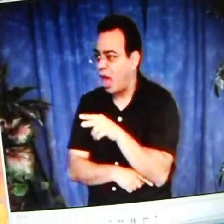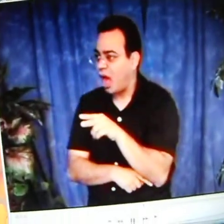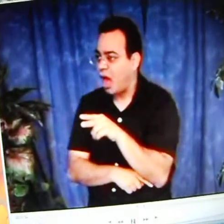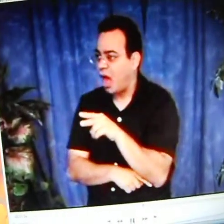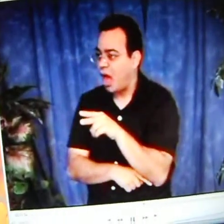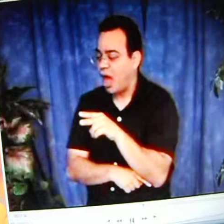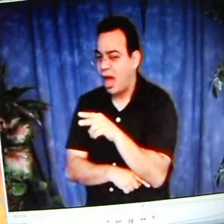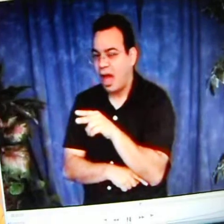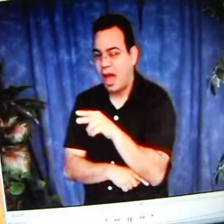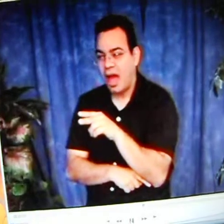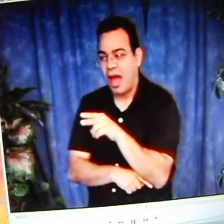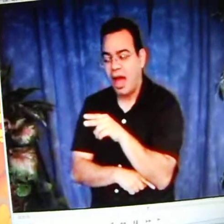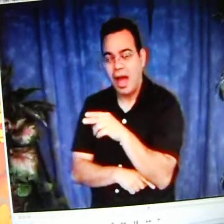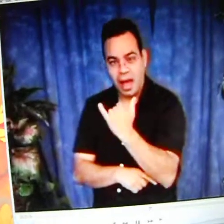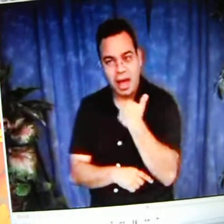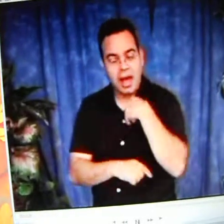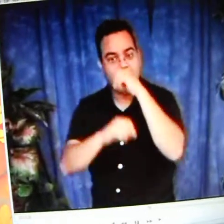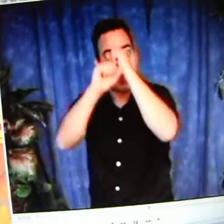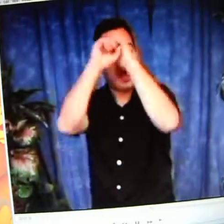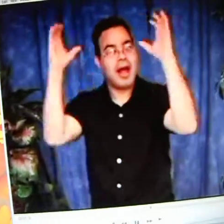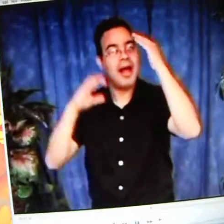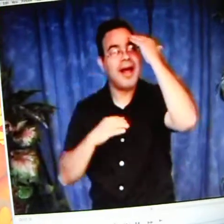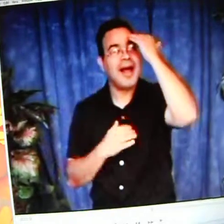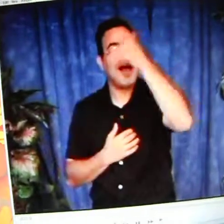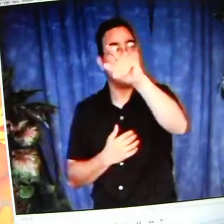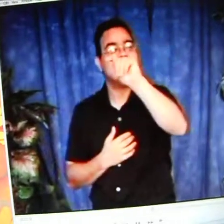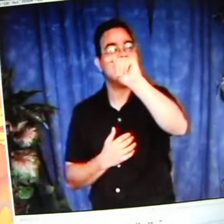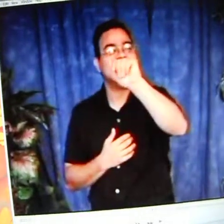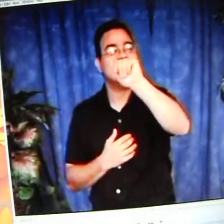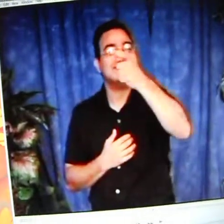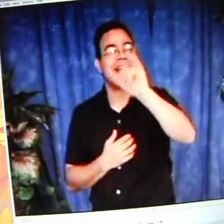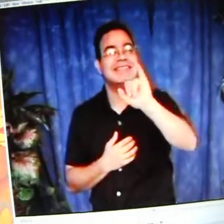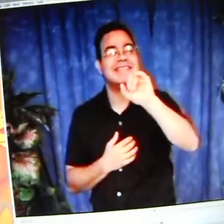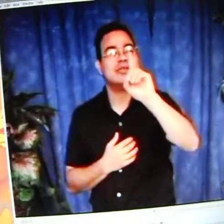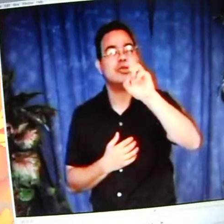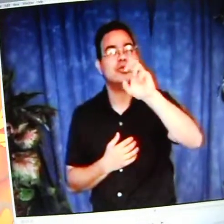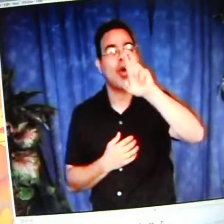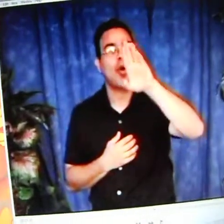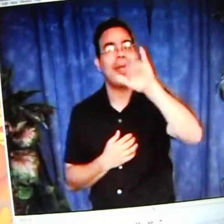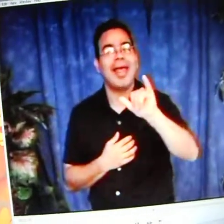And I was just shocked by what I was seeing in the truck next to us.